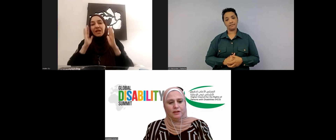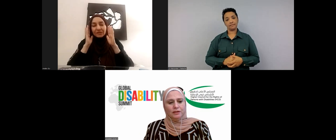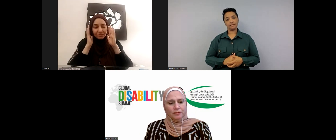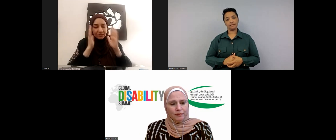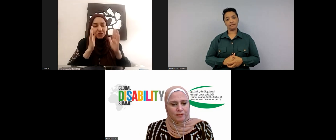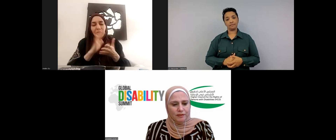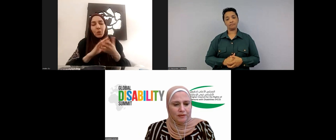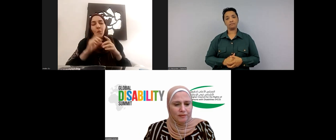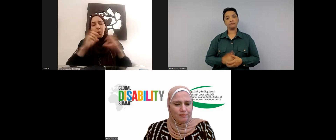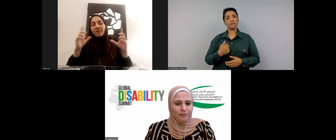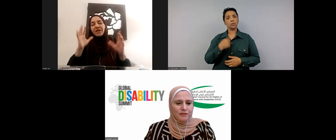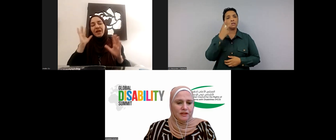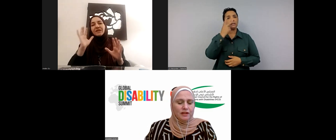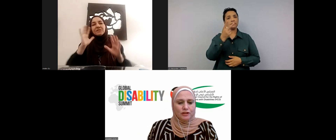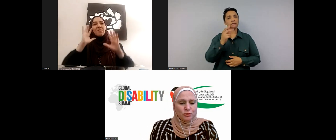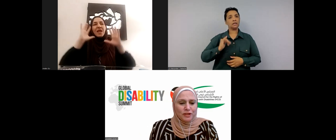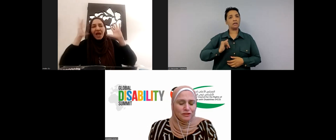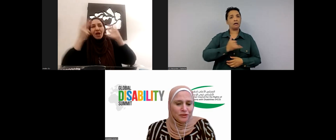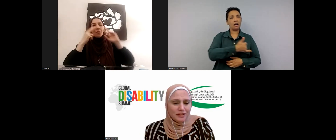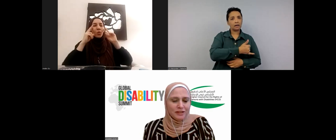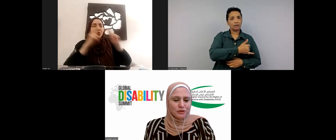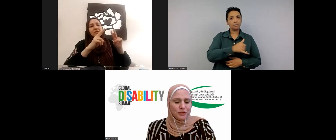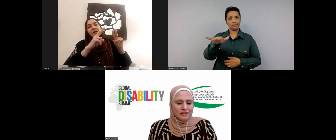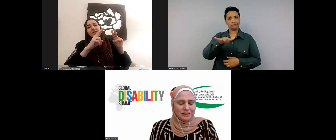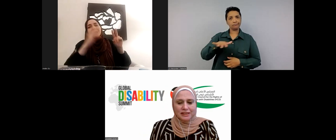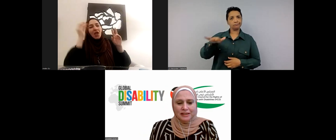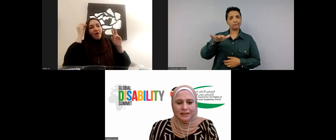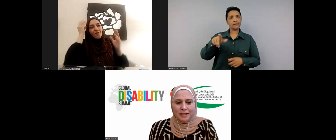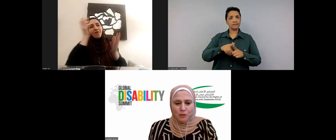the Arab world, especially in the Palestinian context.